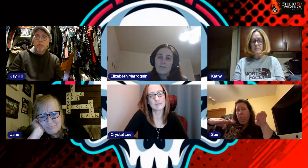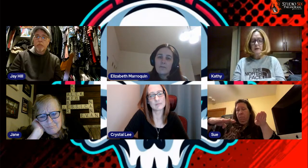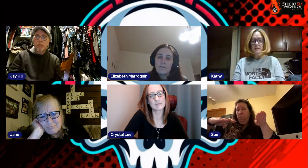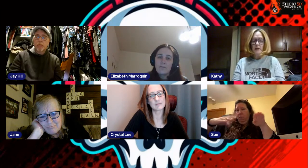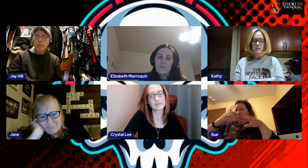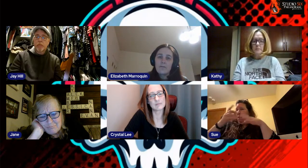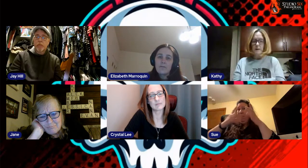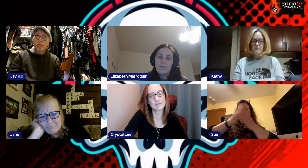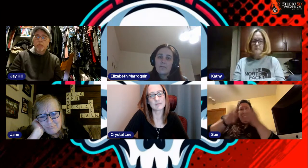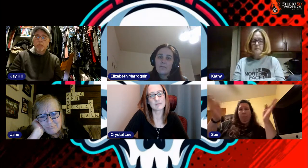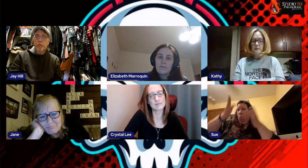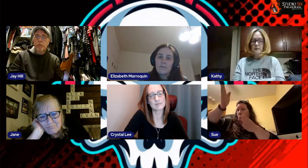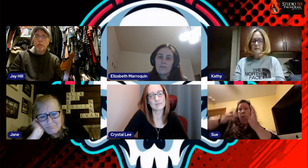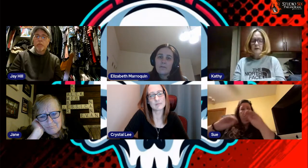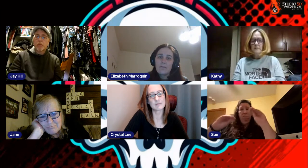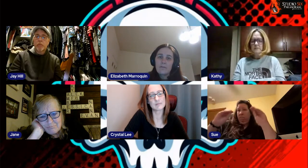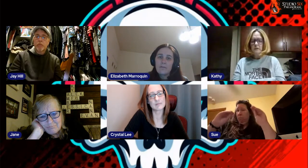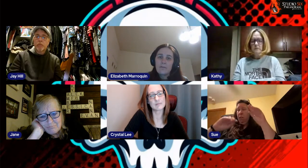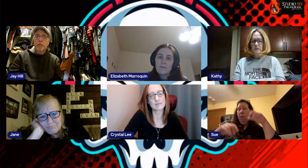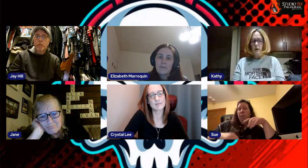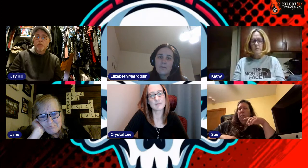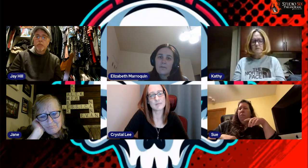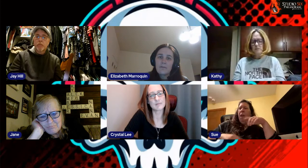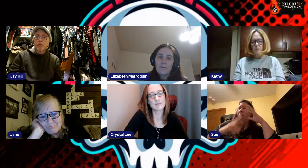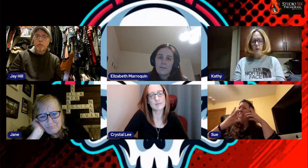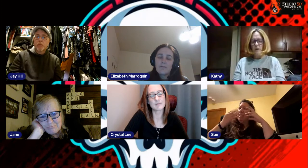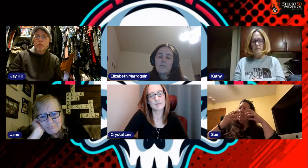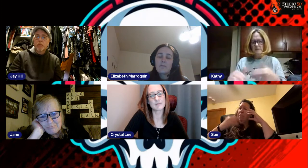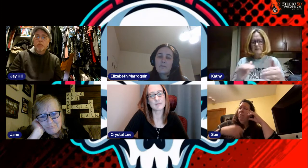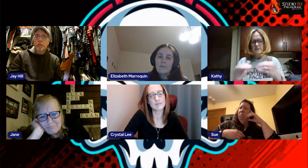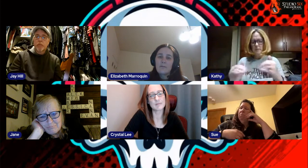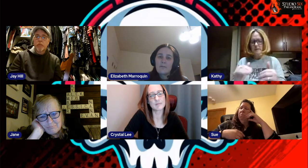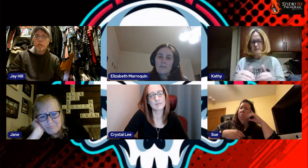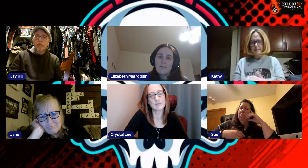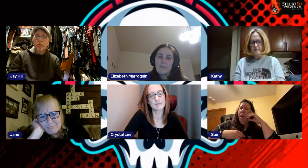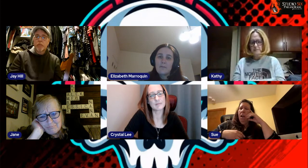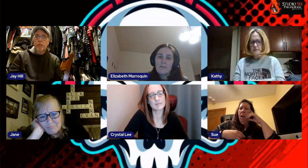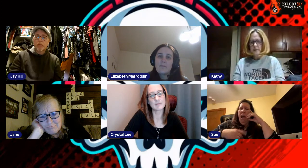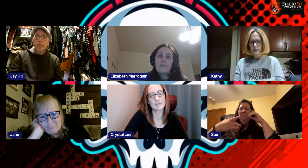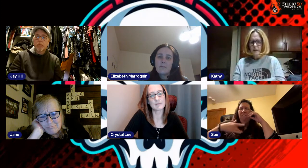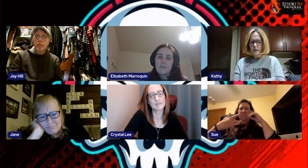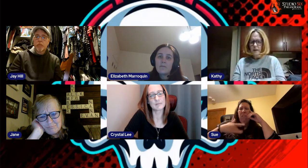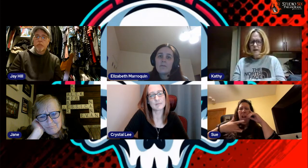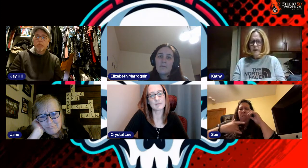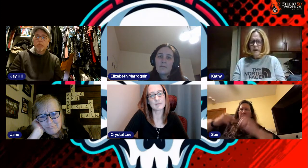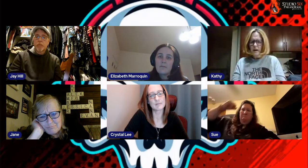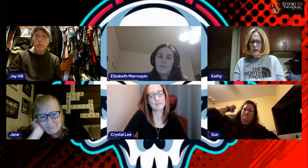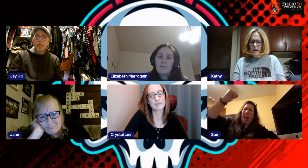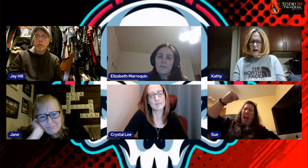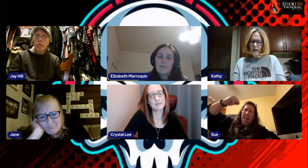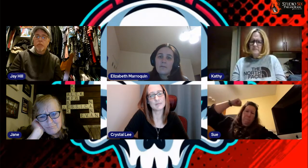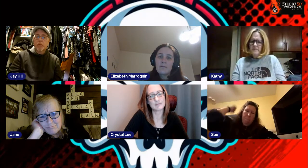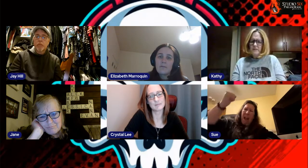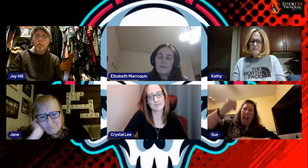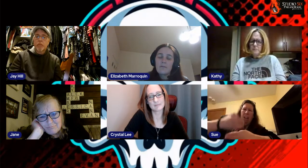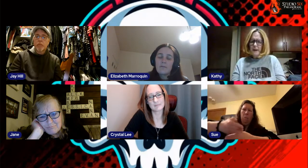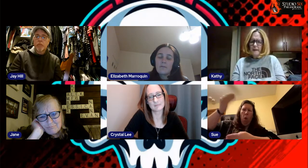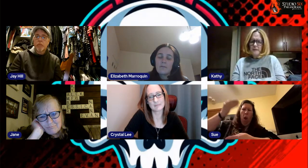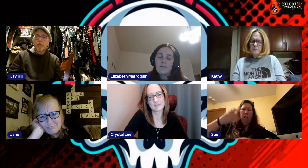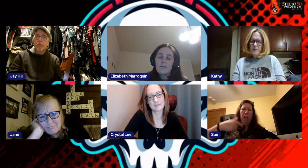slept in the other bed. But then the wall was the way he sleeps. I